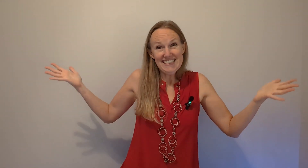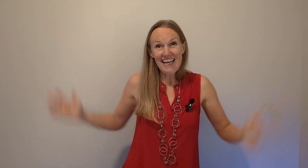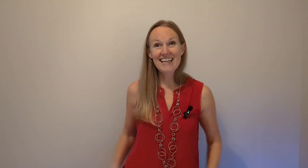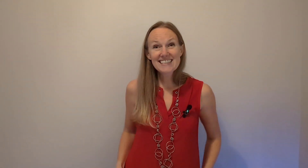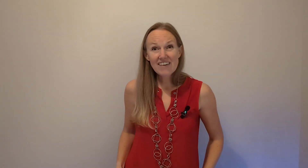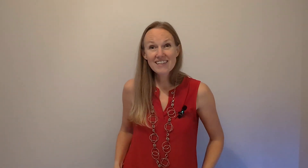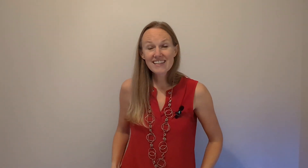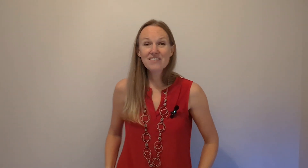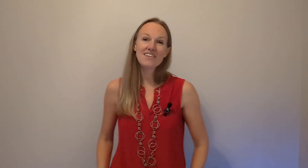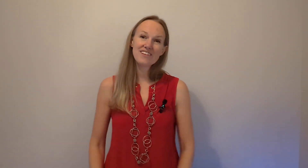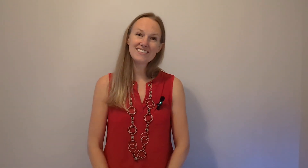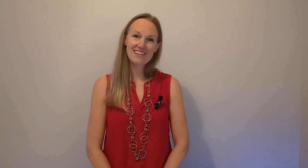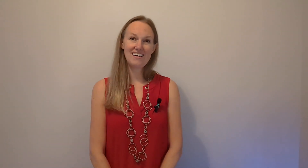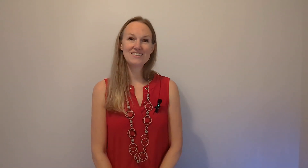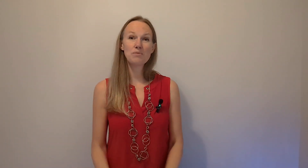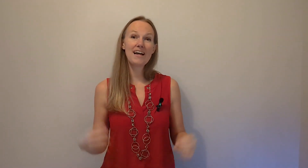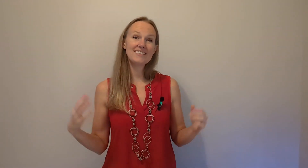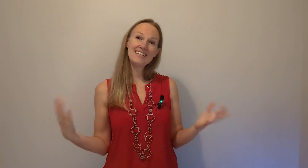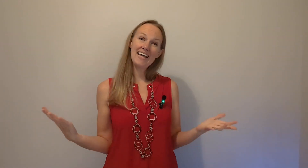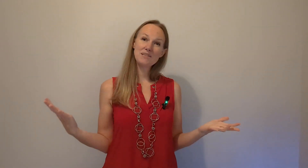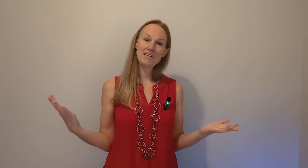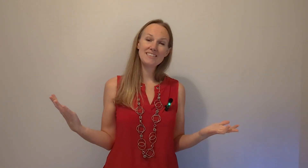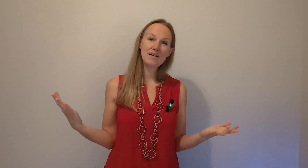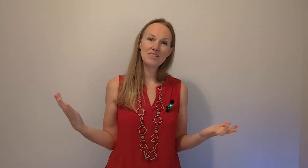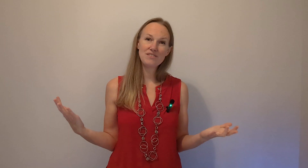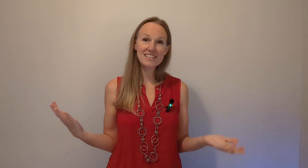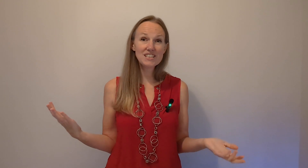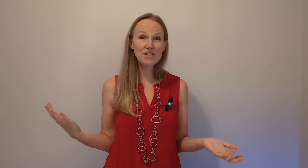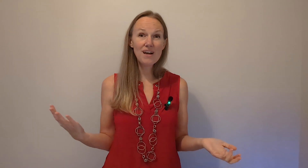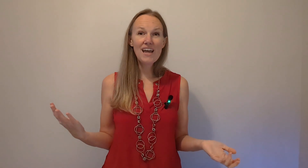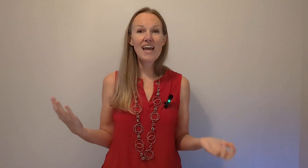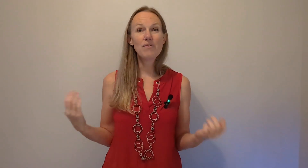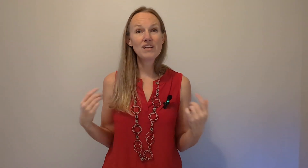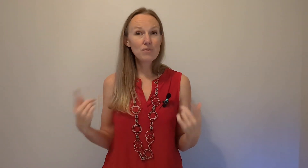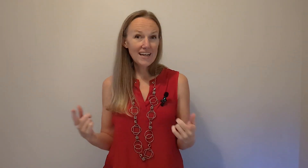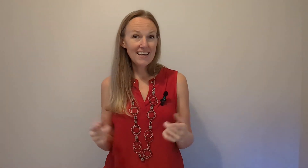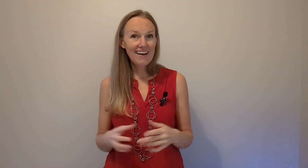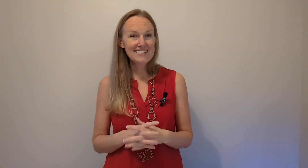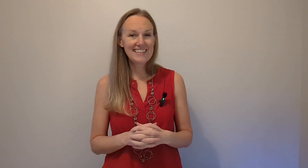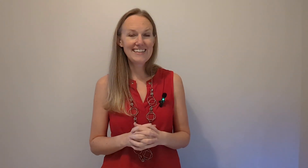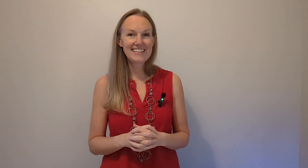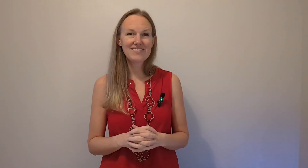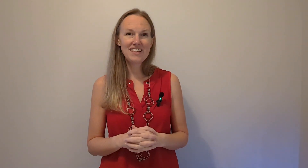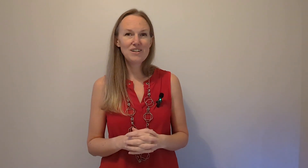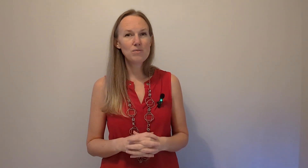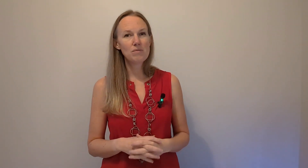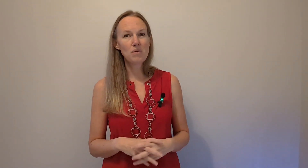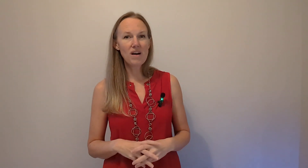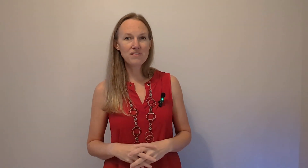And that's everything you need for this song. So practice that as many times as you need to. And when you're ready, I'll see you in the next video when we walk through